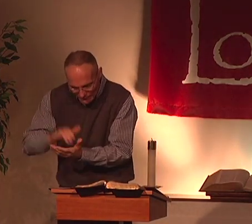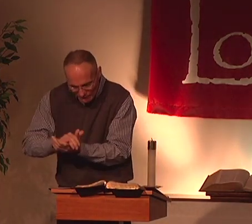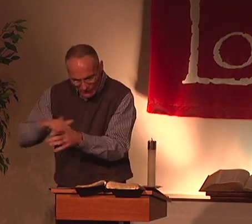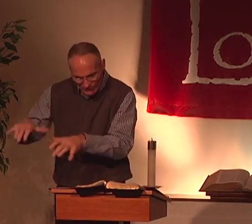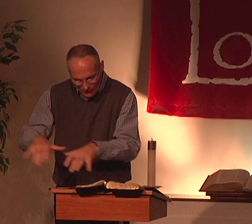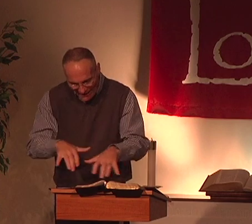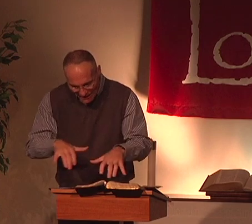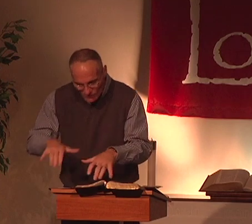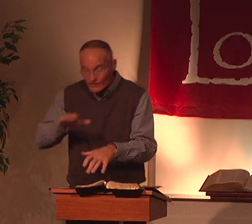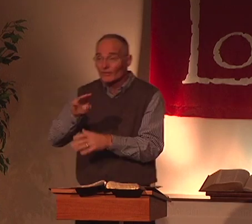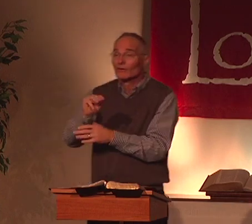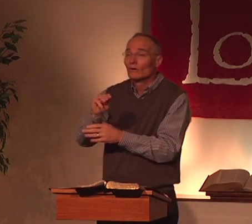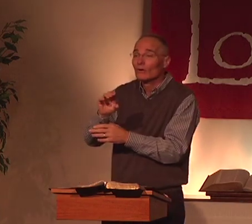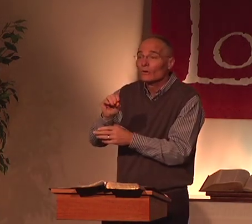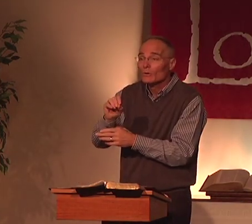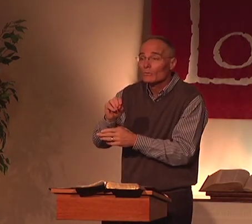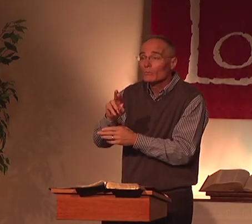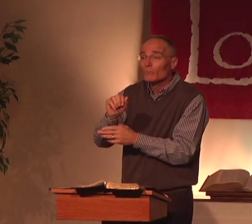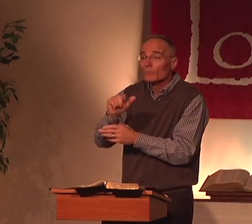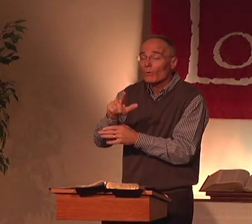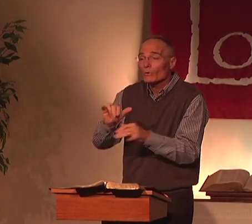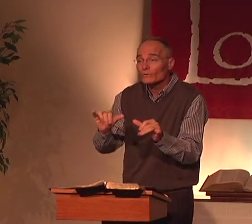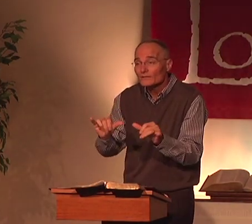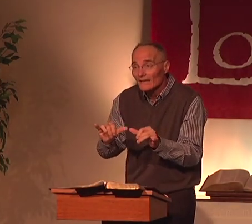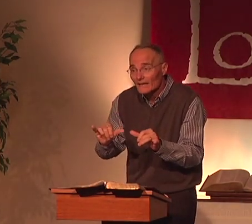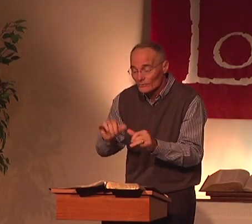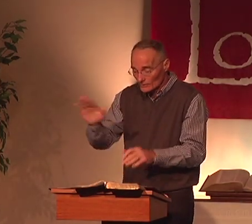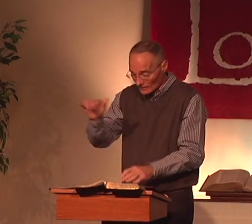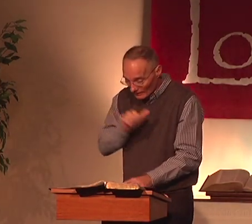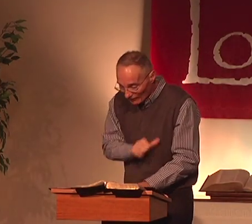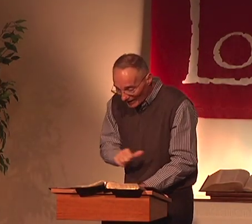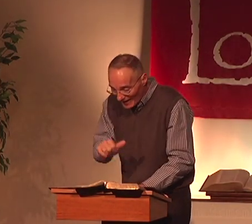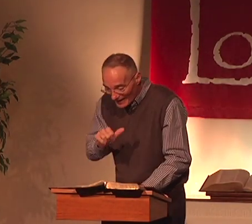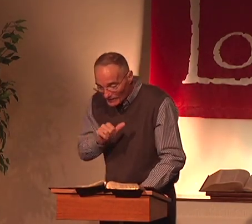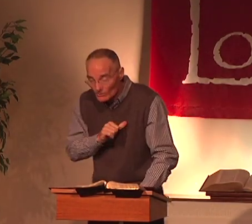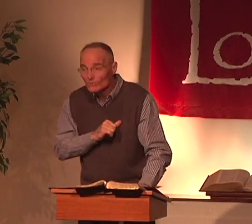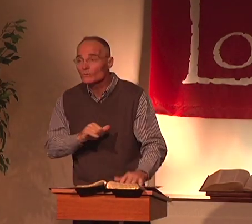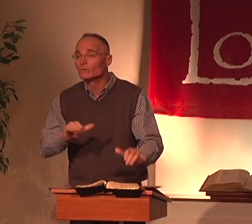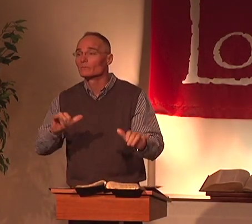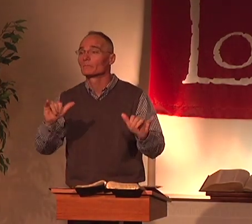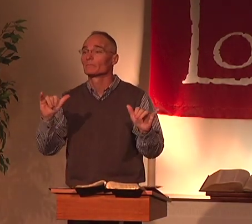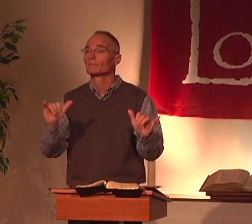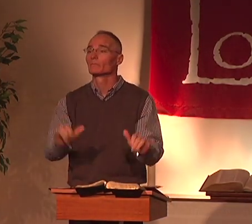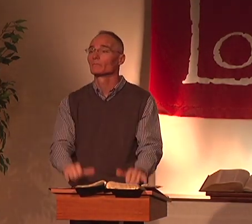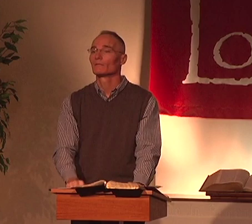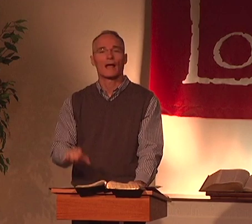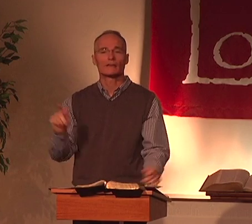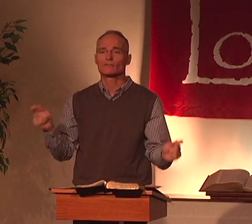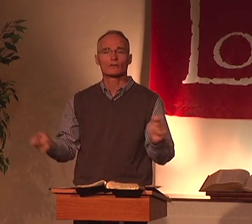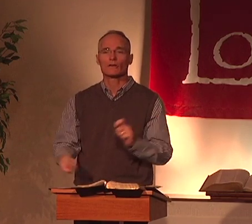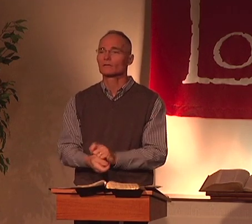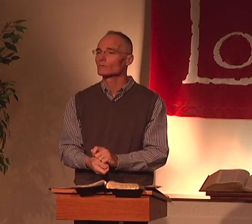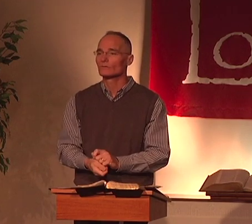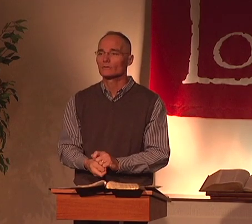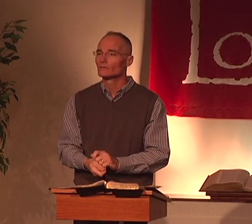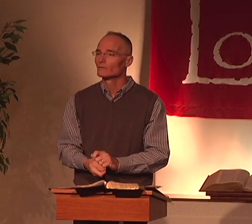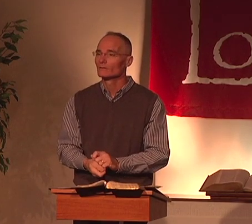Thinking Believing Their actions Moral standards Their attitudes And they hadn't